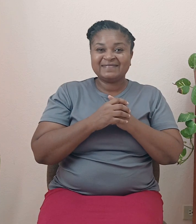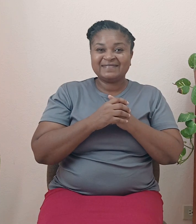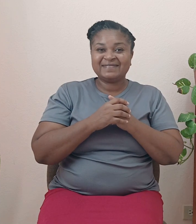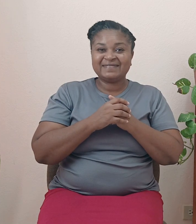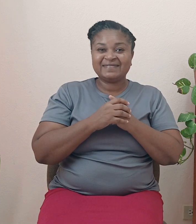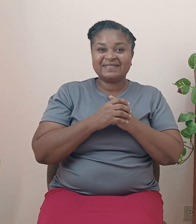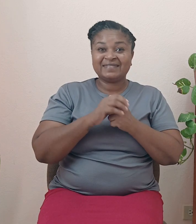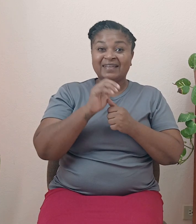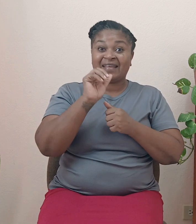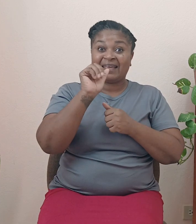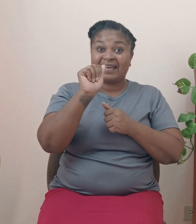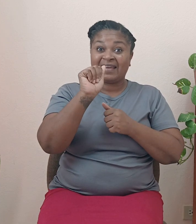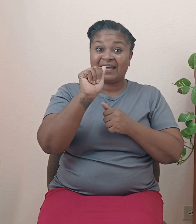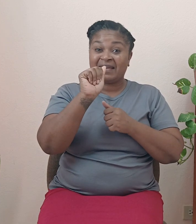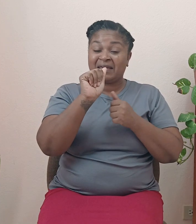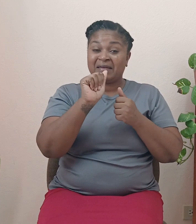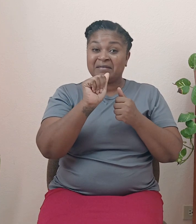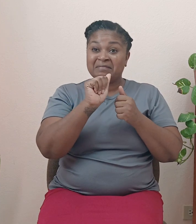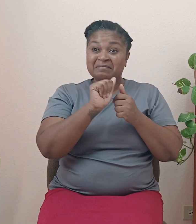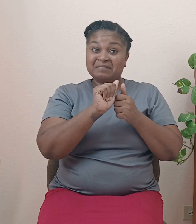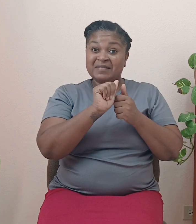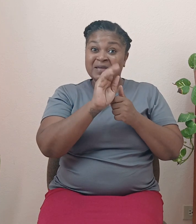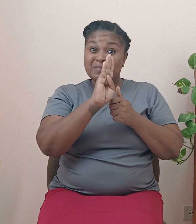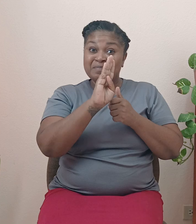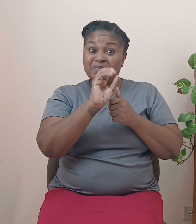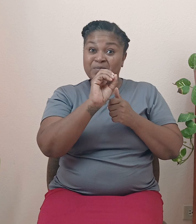A. Was it Boaz?